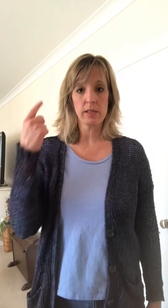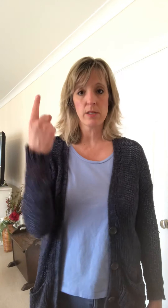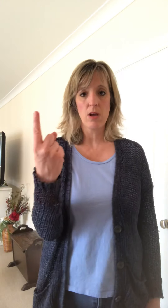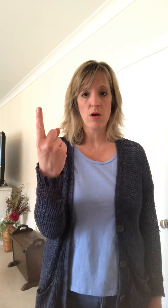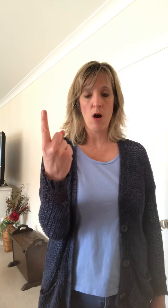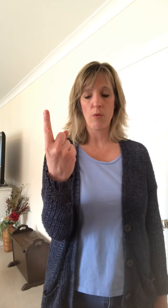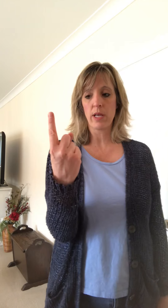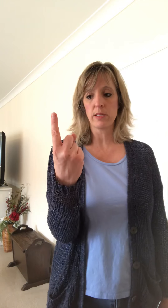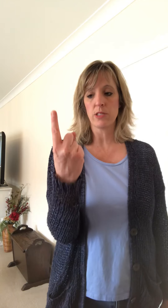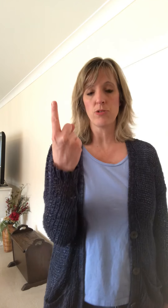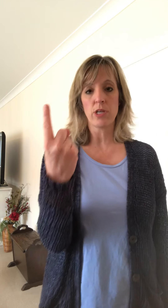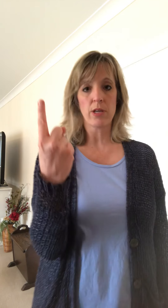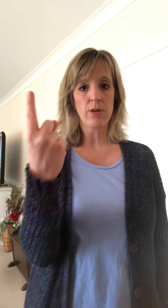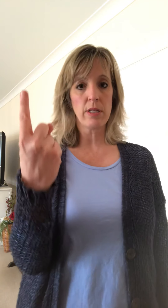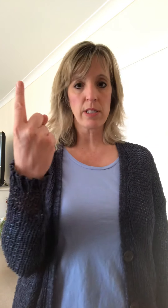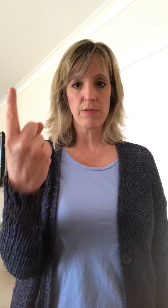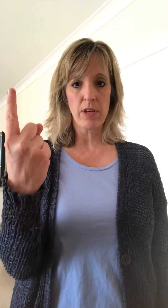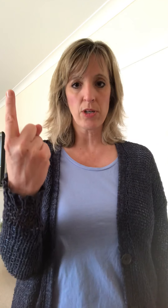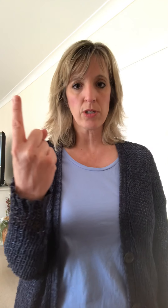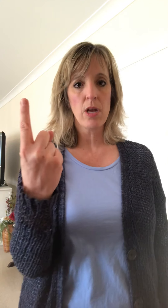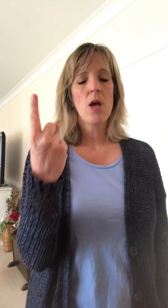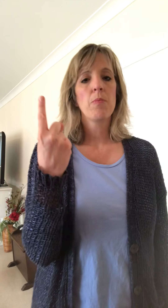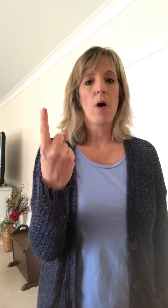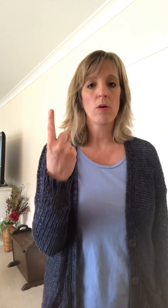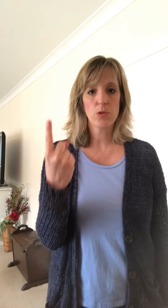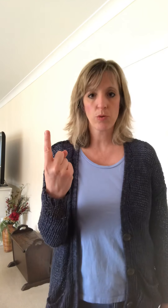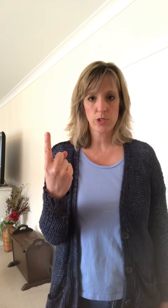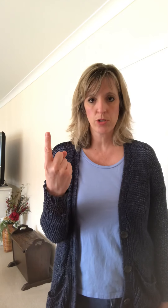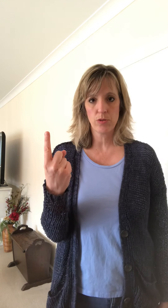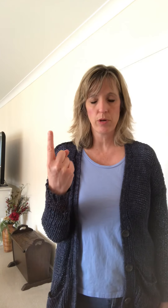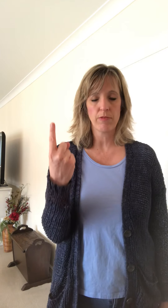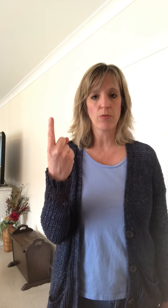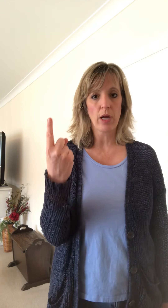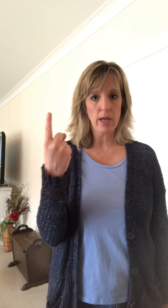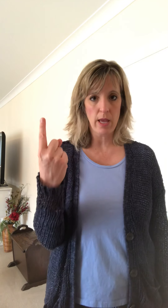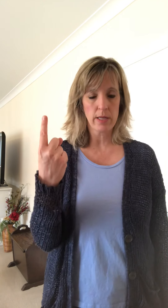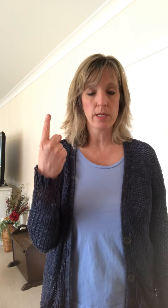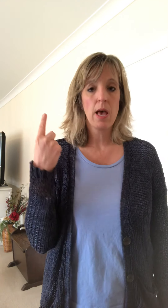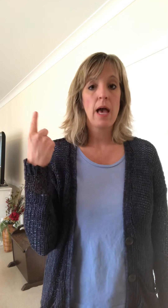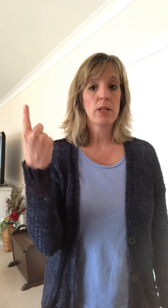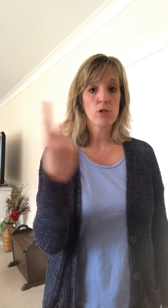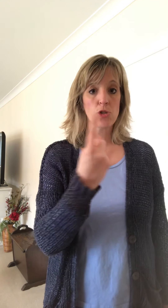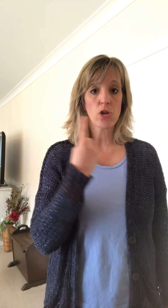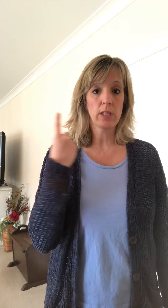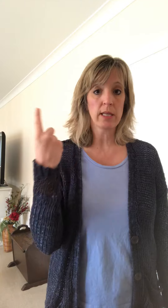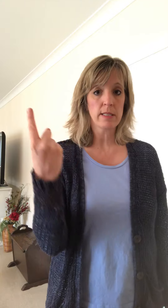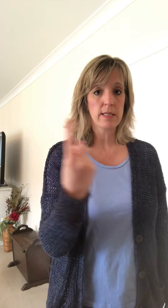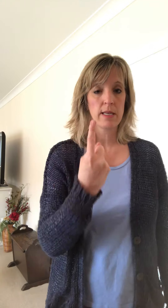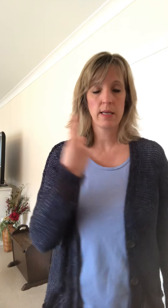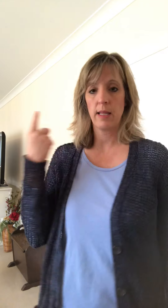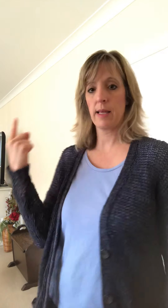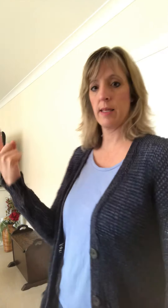always. Always is you take your index finger, palm towards you of your right hand, and you circle it like